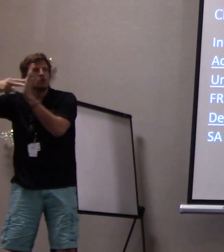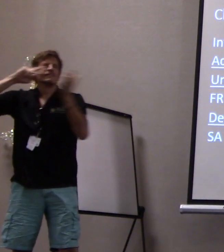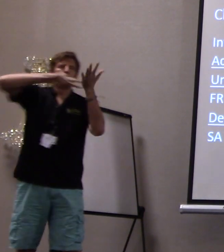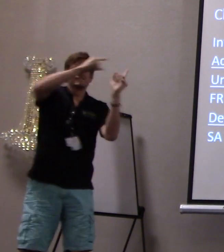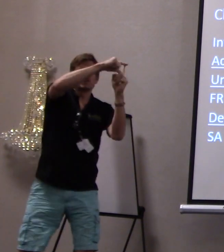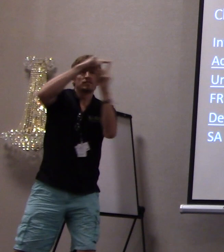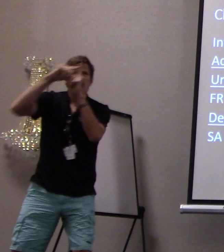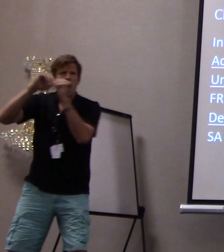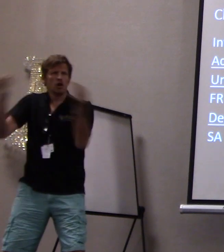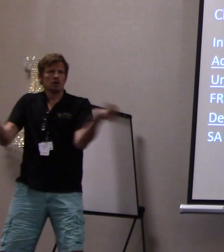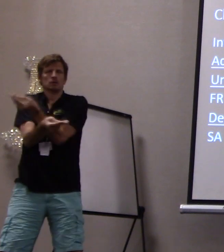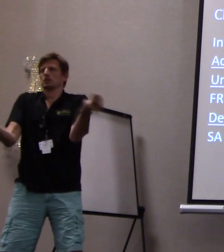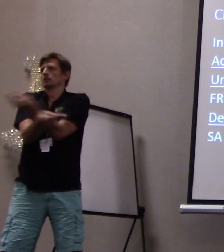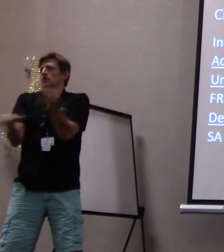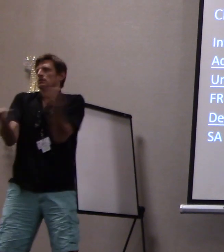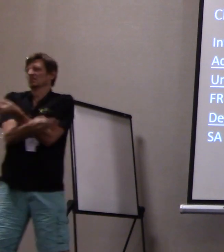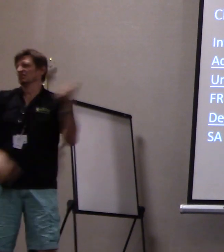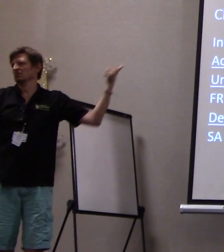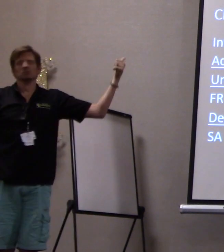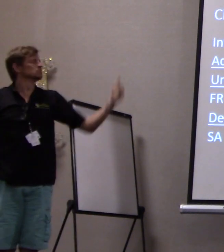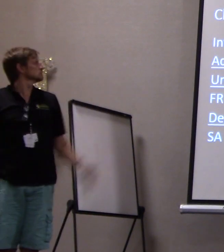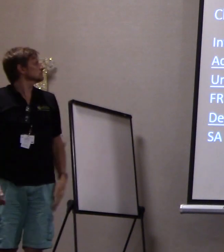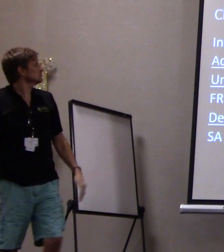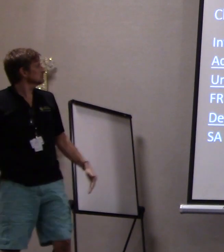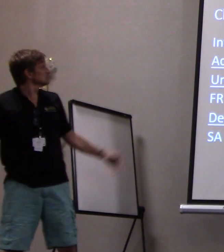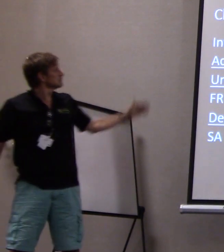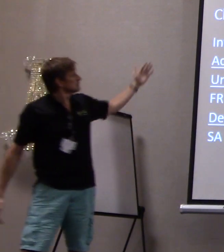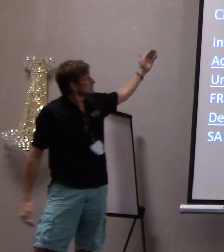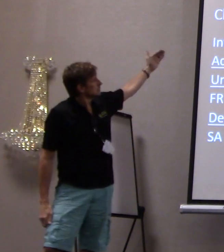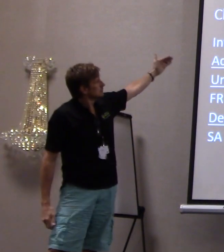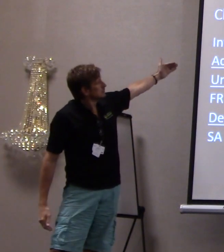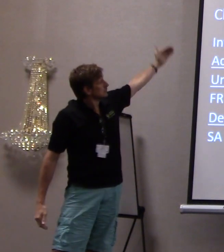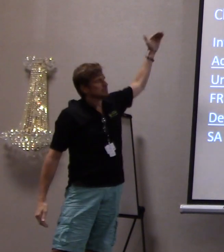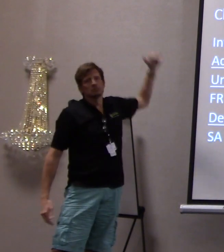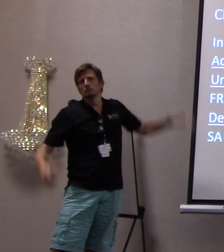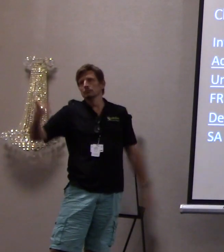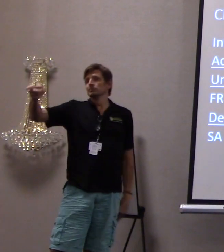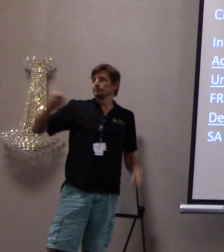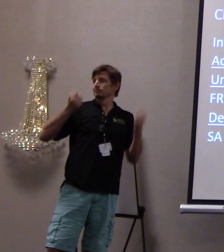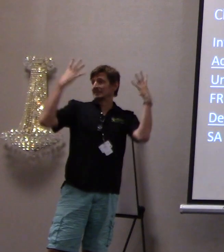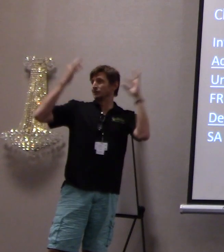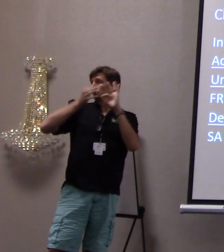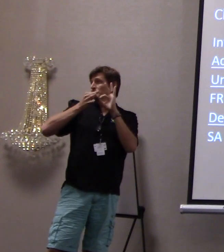points of view from all vocabulary and be able to cross-reference both of them.